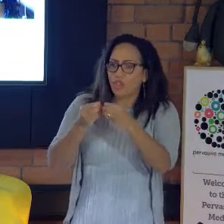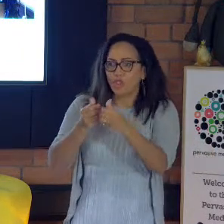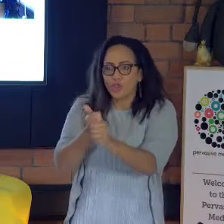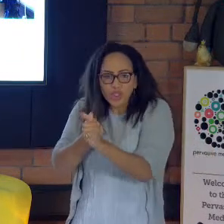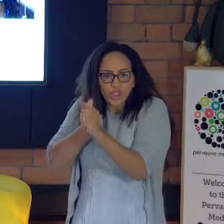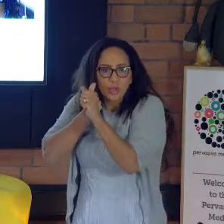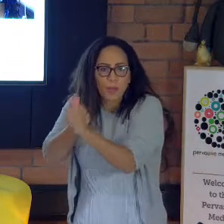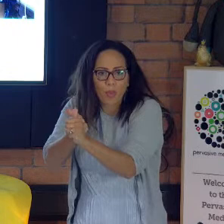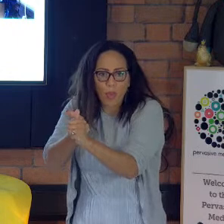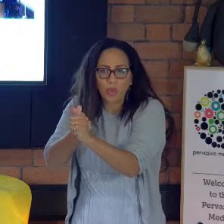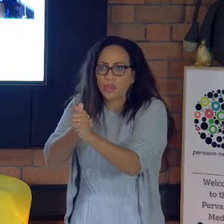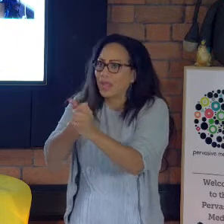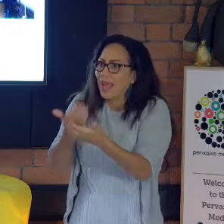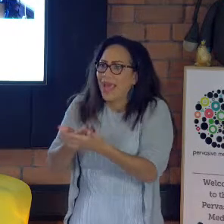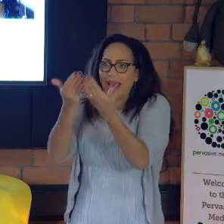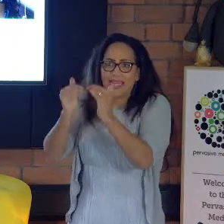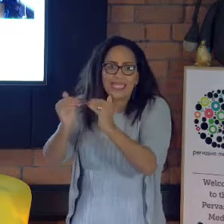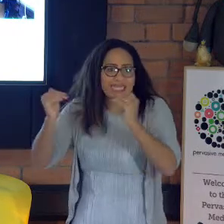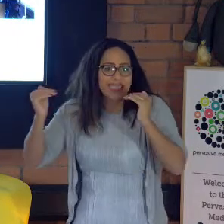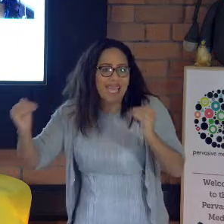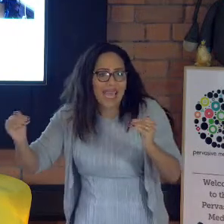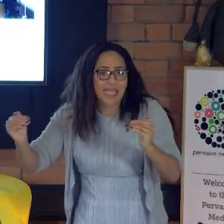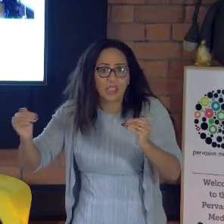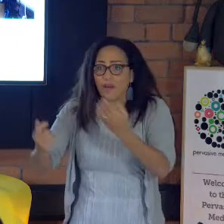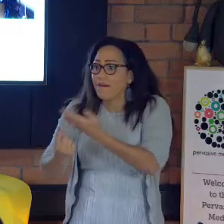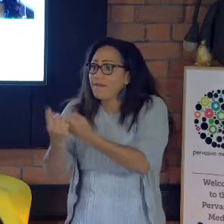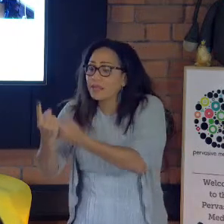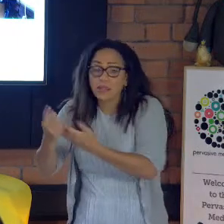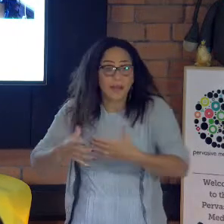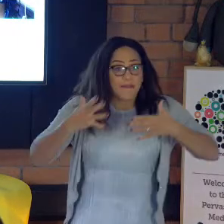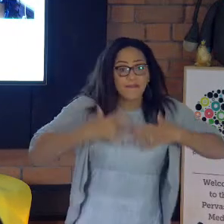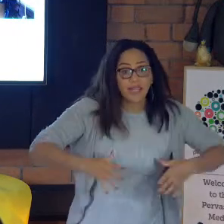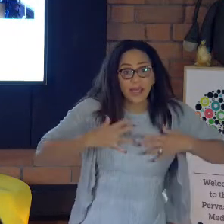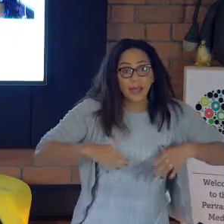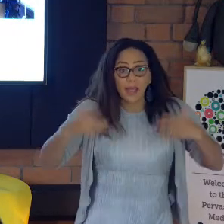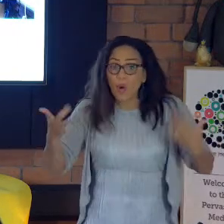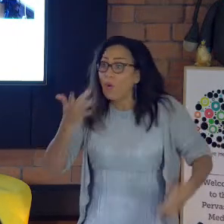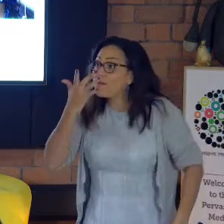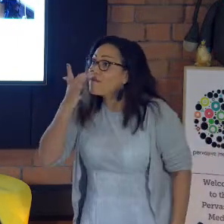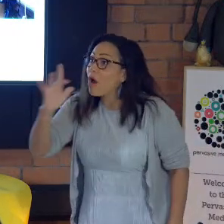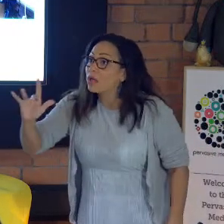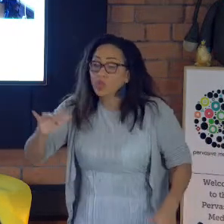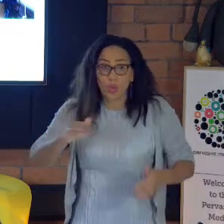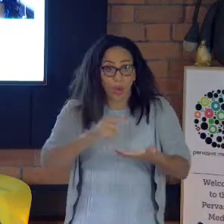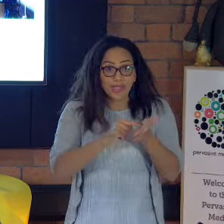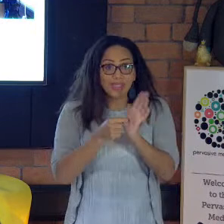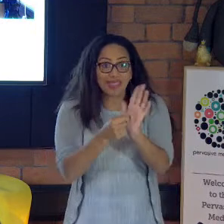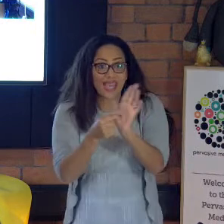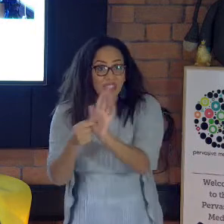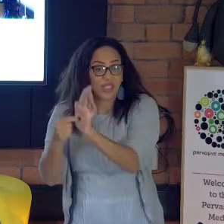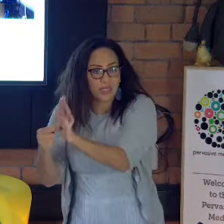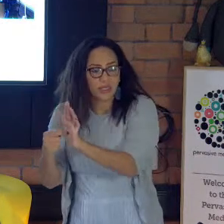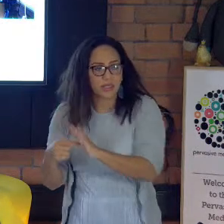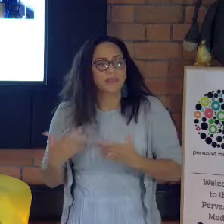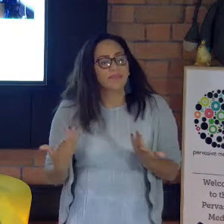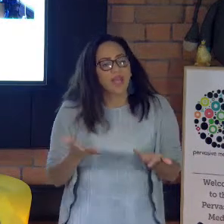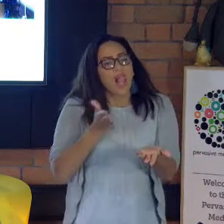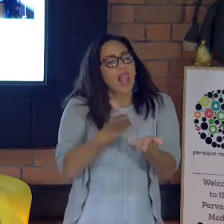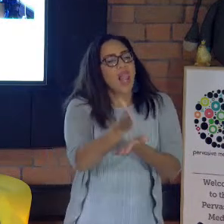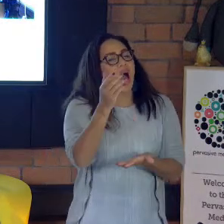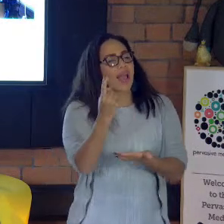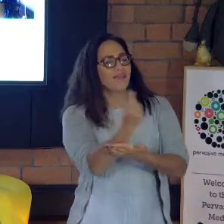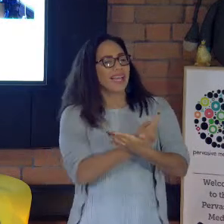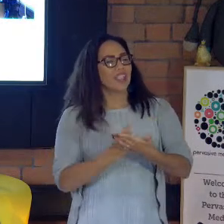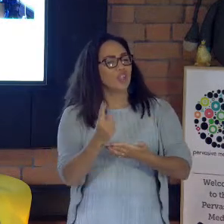they physical or virtual stages. And it really came from the idea that currently the live illustration